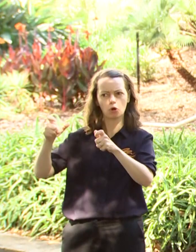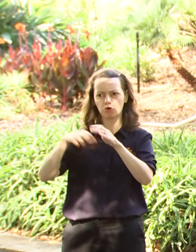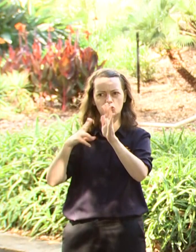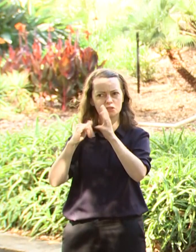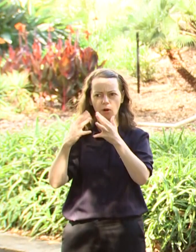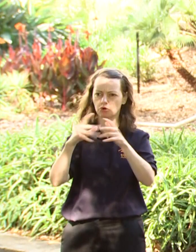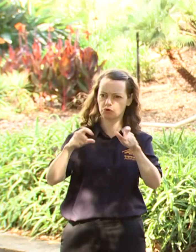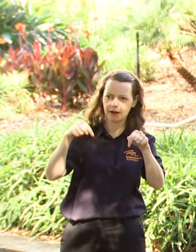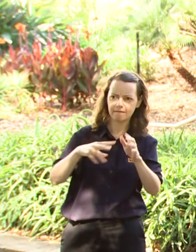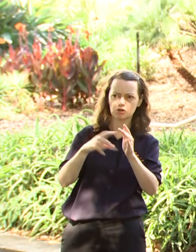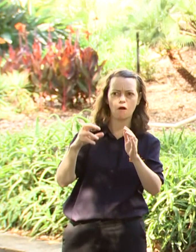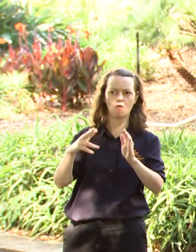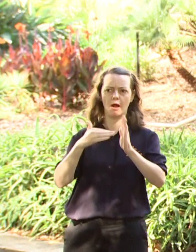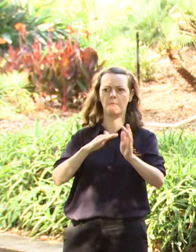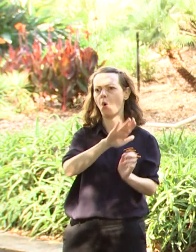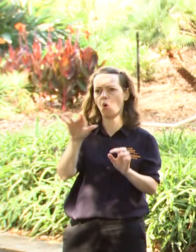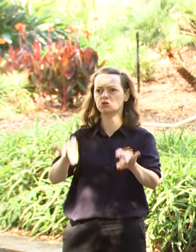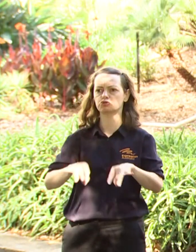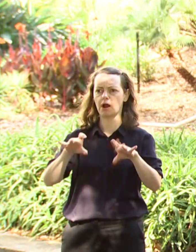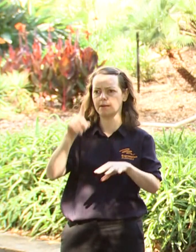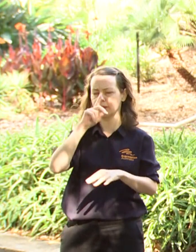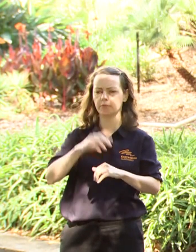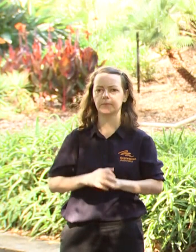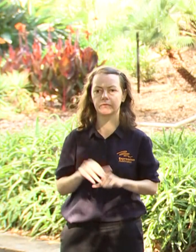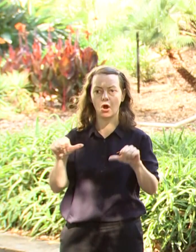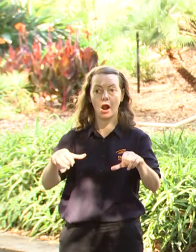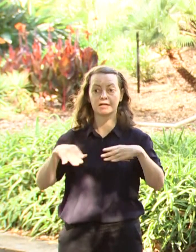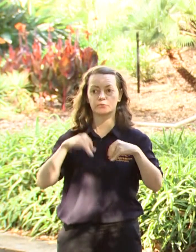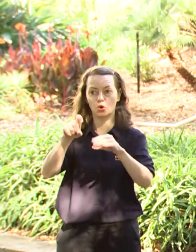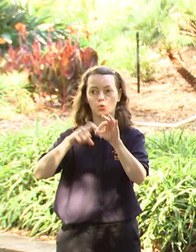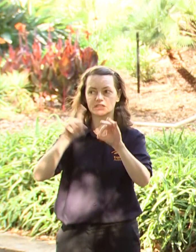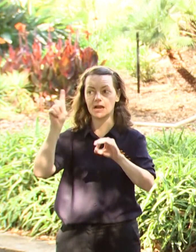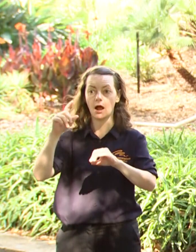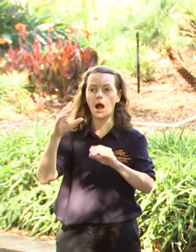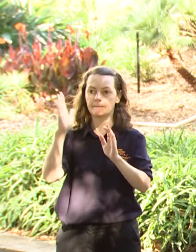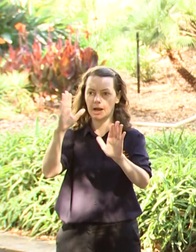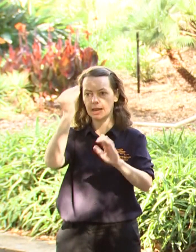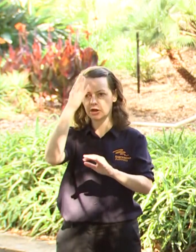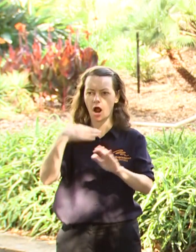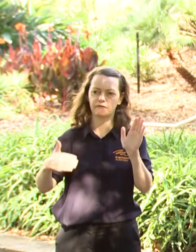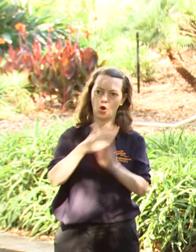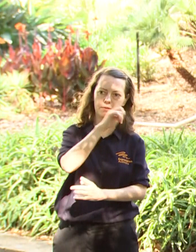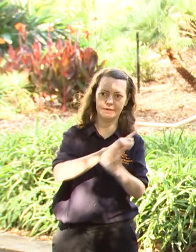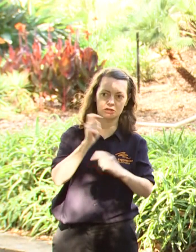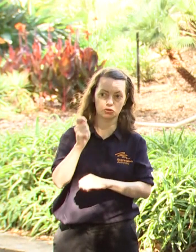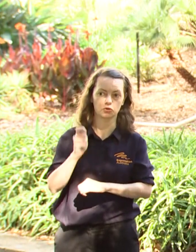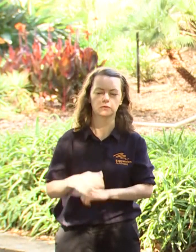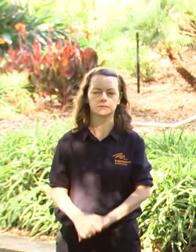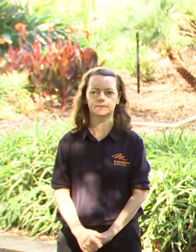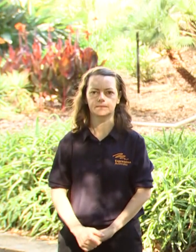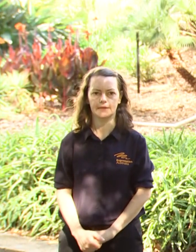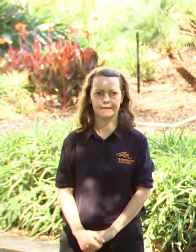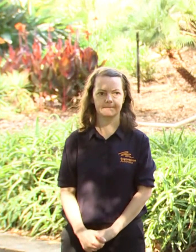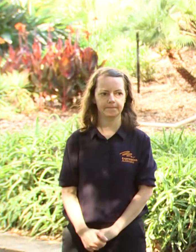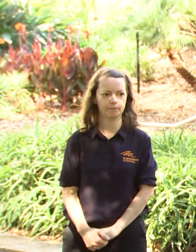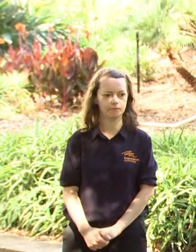that's exactly what Premier Palaszczuk has done. More than happy to take any of your questions, noting that I do have to get to that meeting fairly soon. What's your